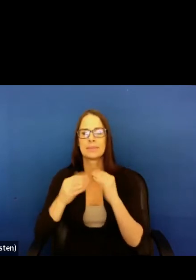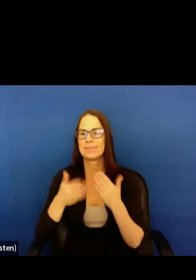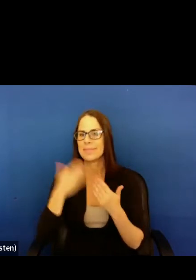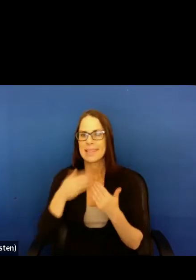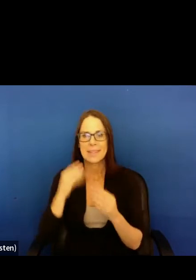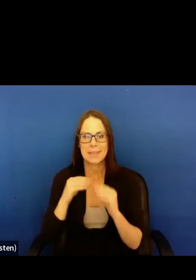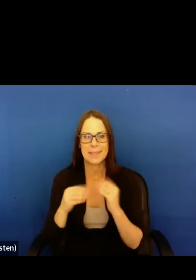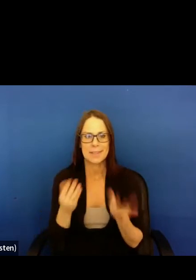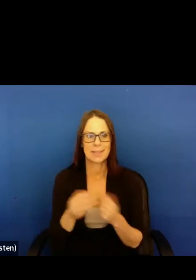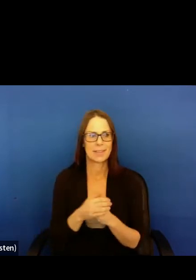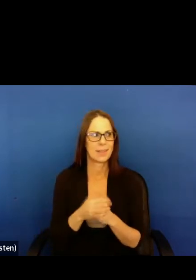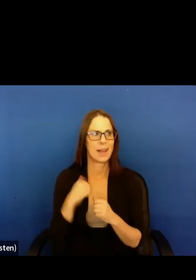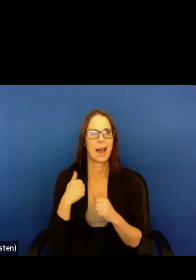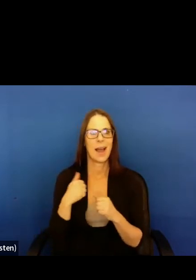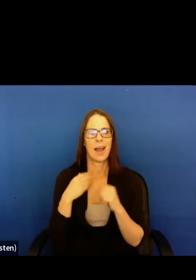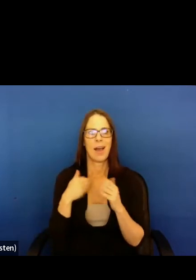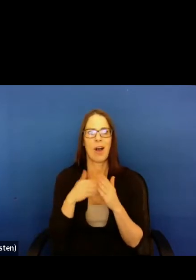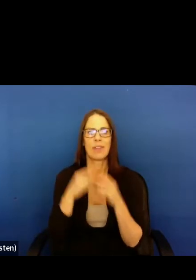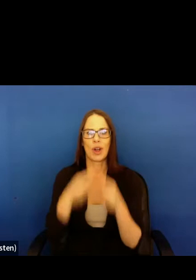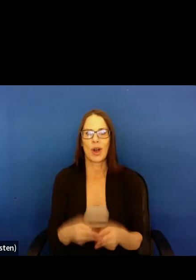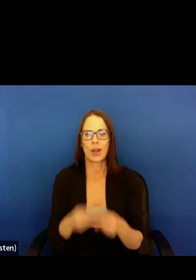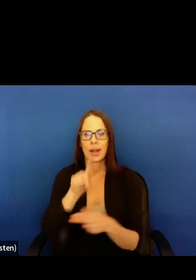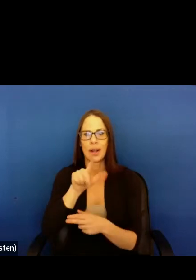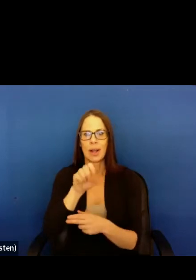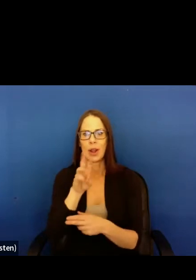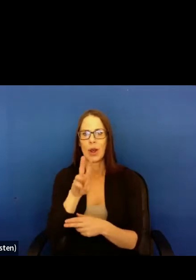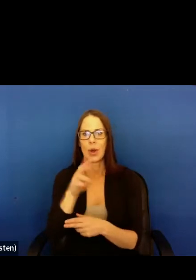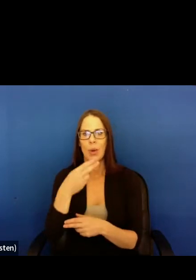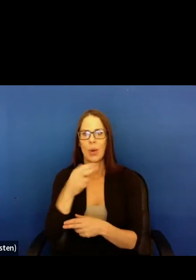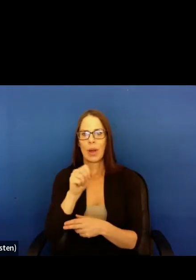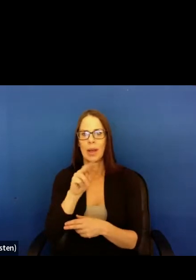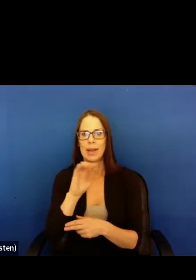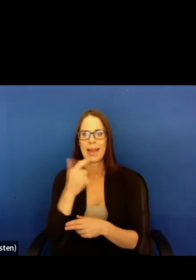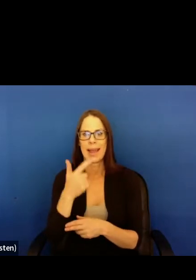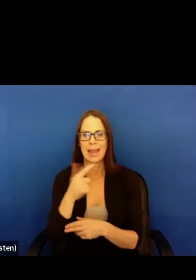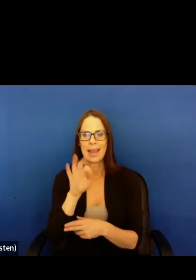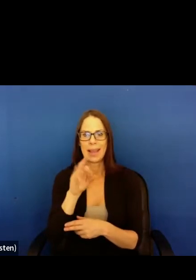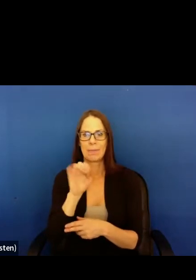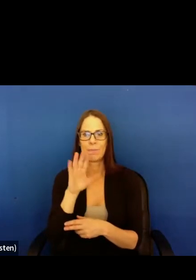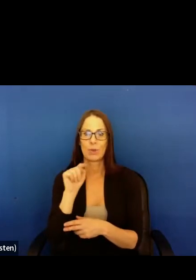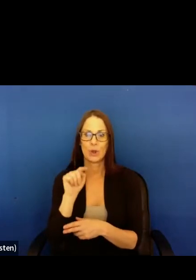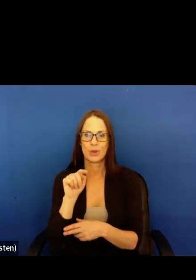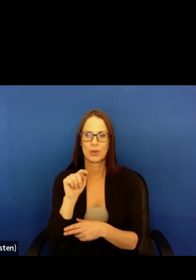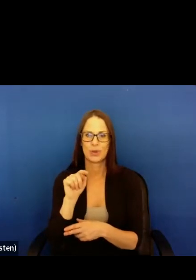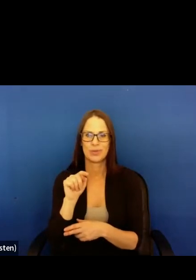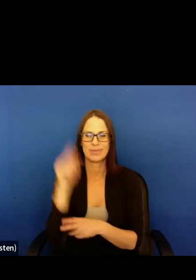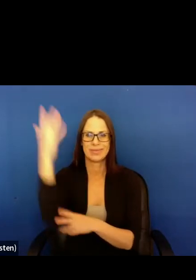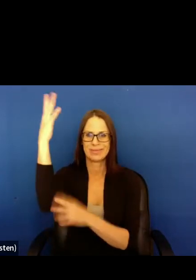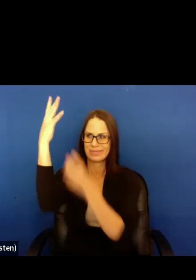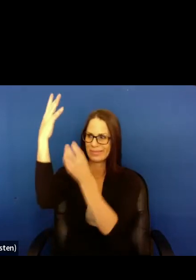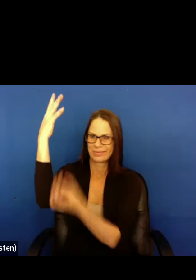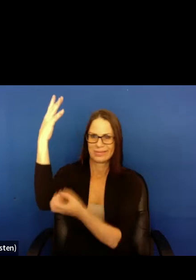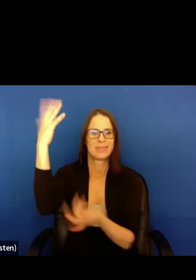You know, I often refer to that as the low-hanging fruit. So if we get a call in, or you know, if Sandra gives me a call and says we have this